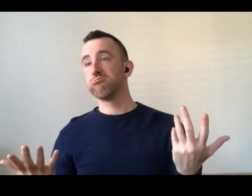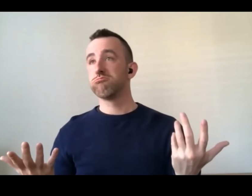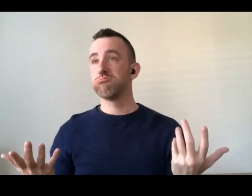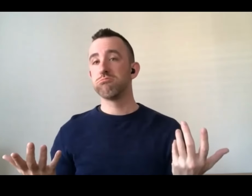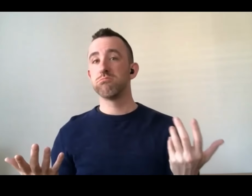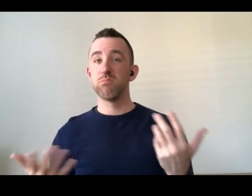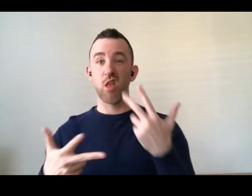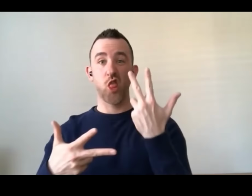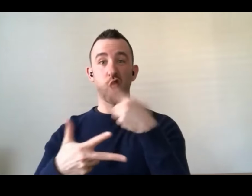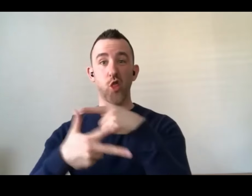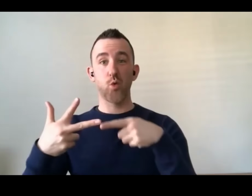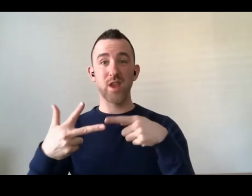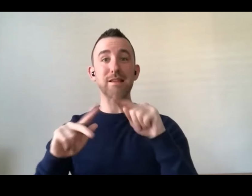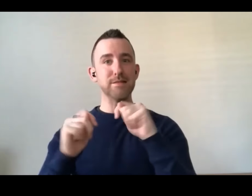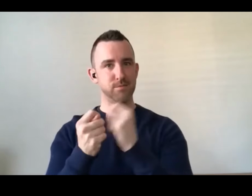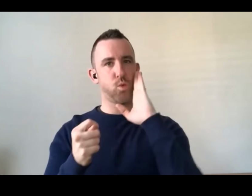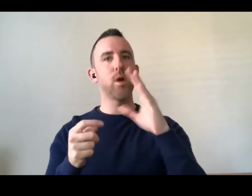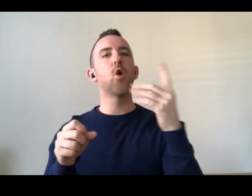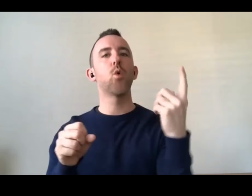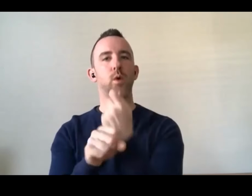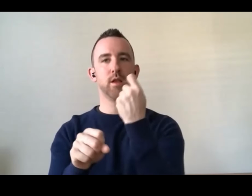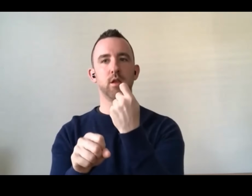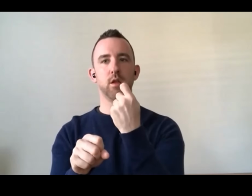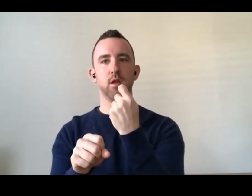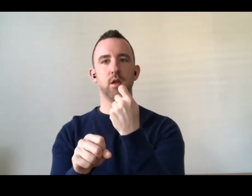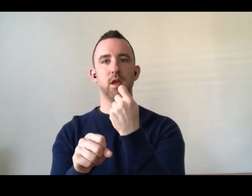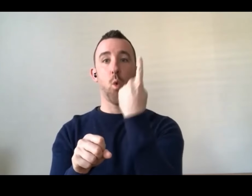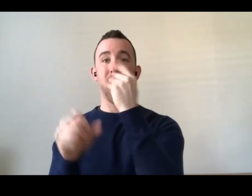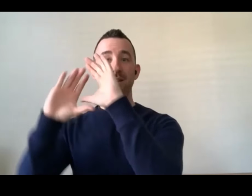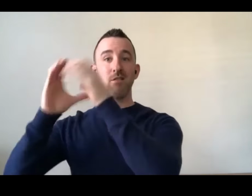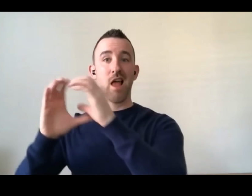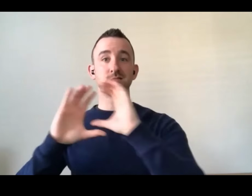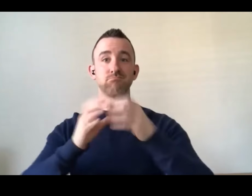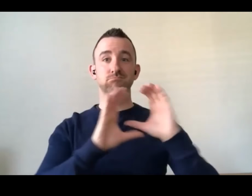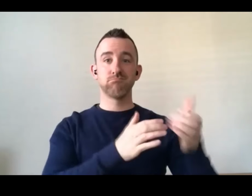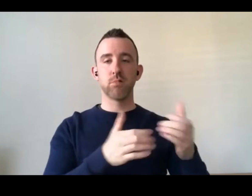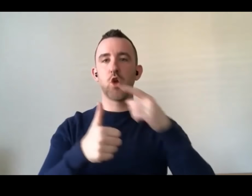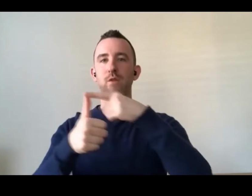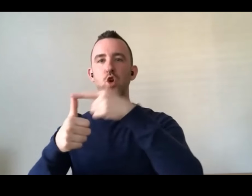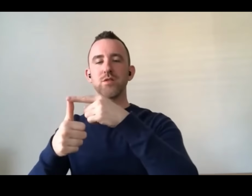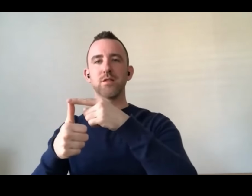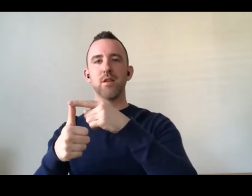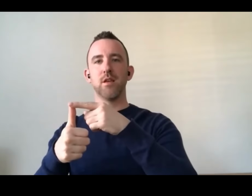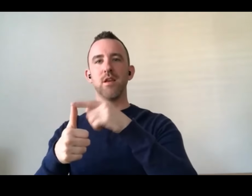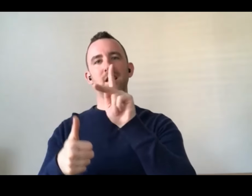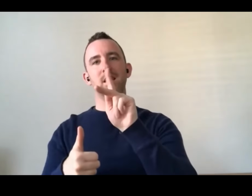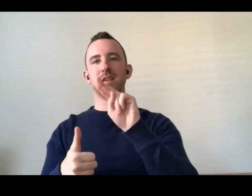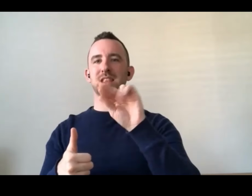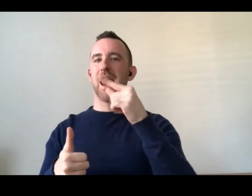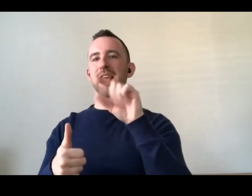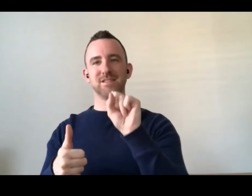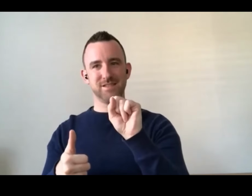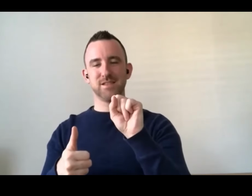3 teams will win in one of 3 classes. The first is the Knights of the GISH